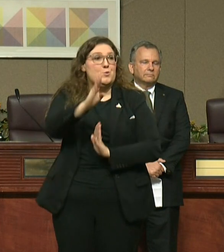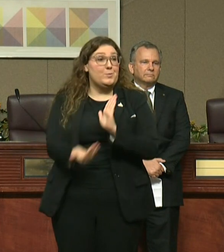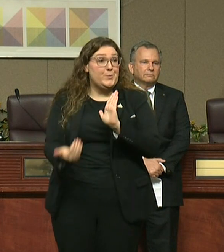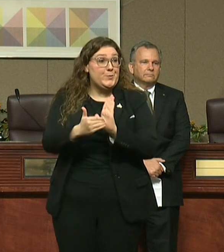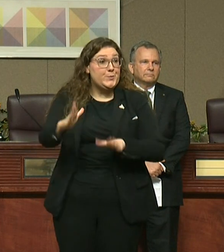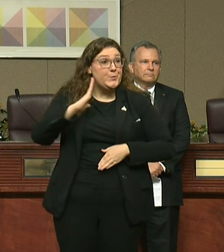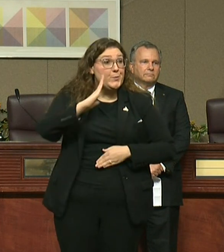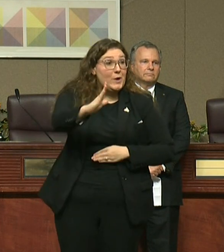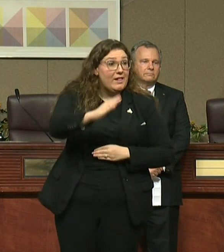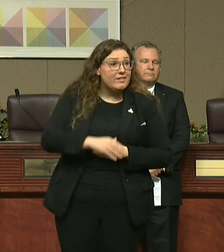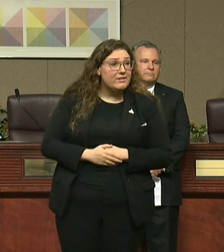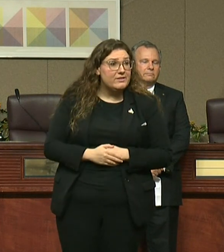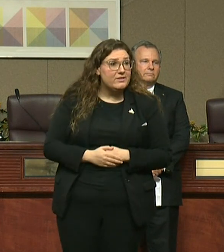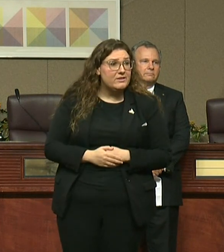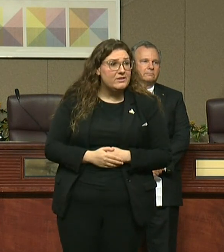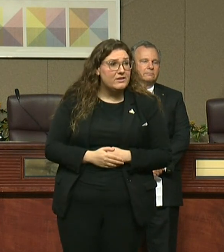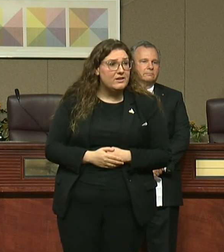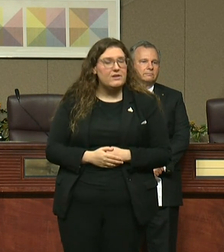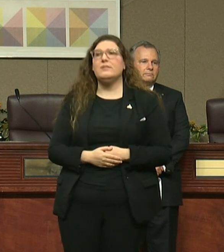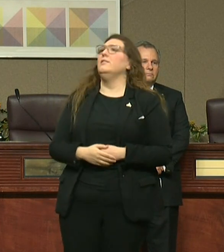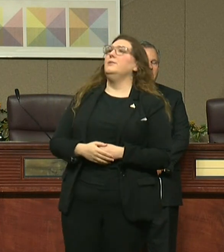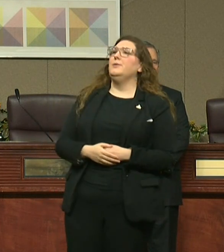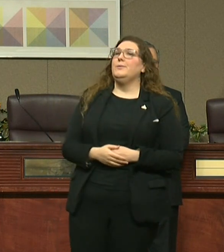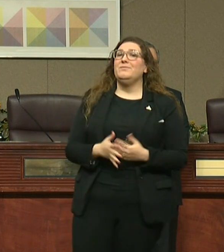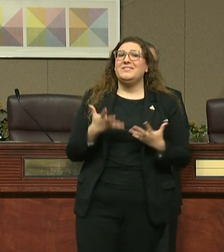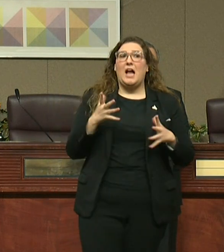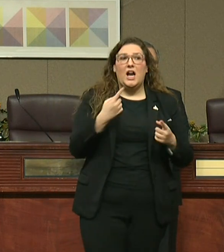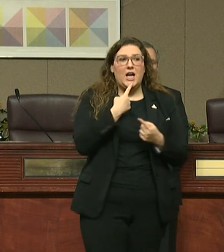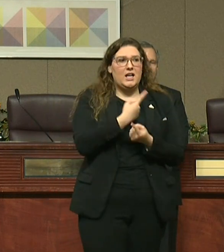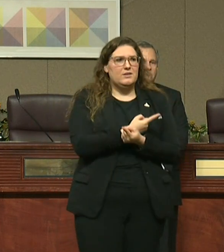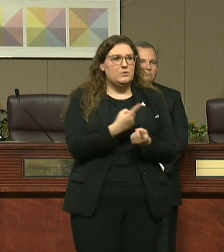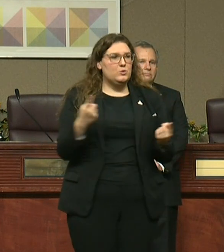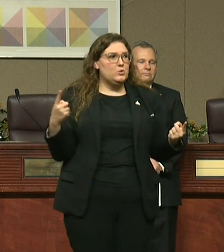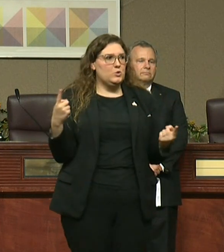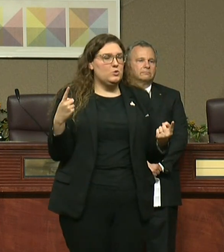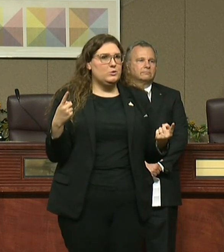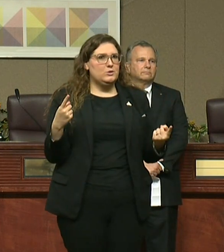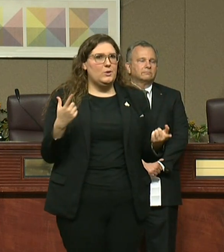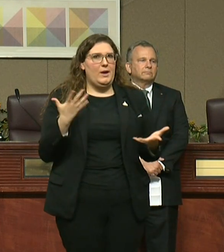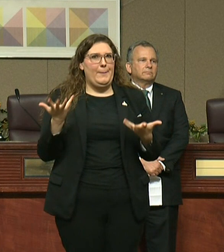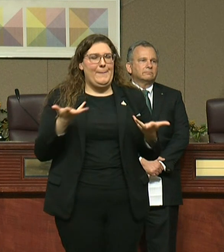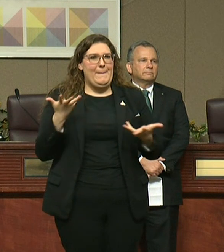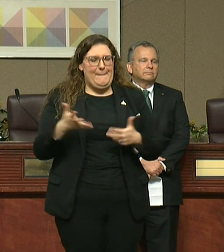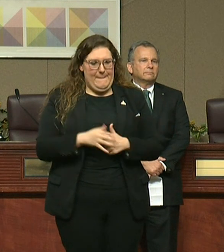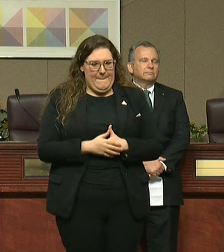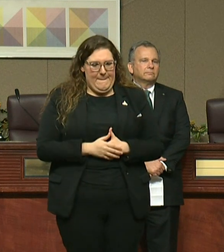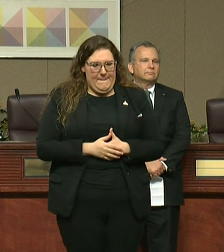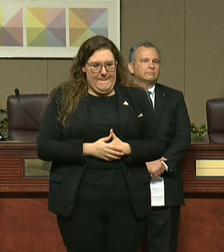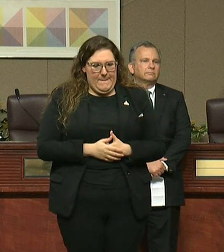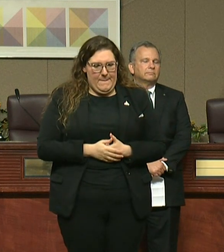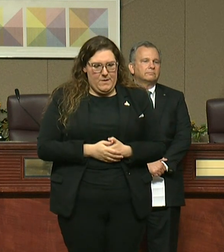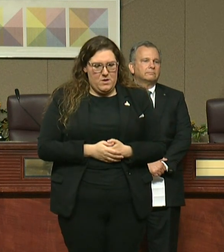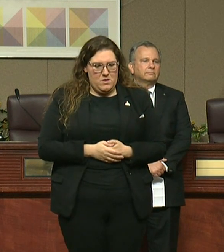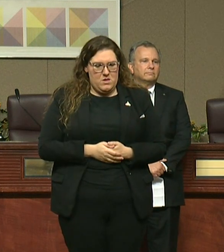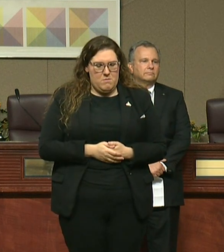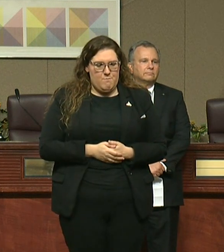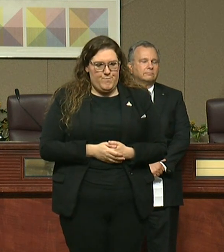And I started out by sharing with you that while we saw 20 of